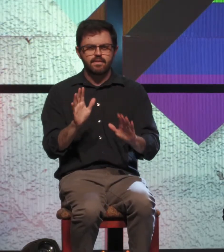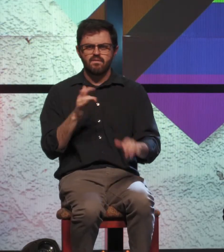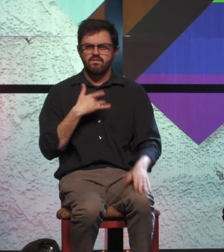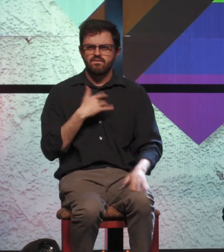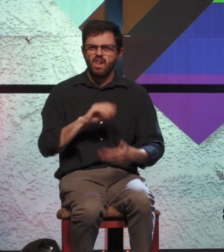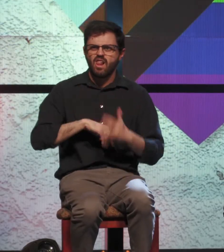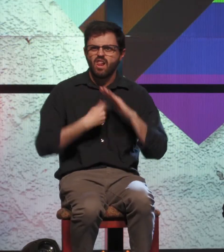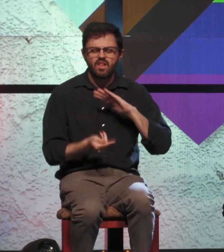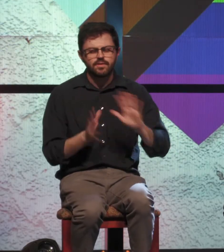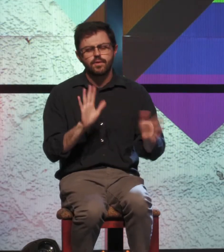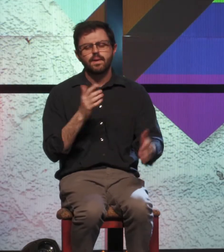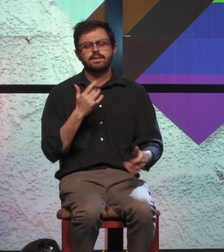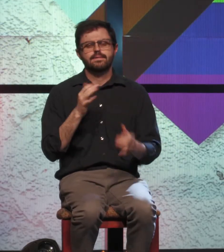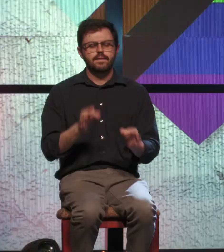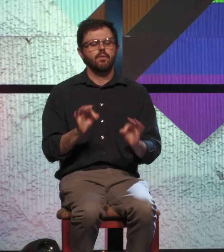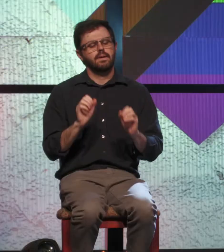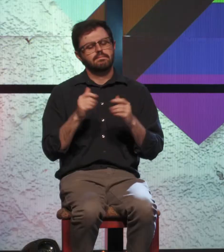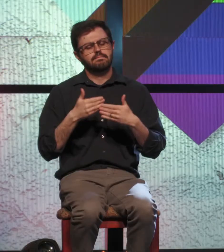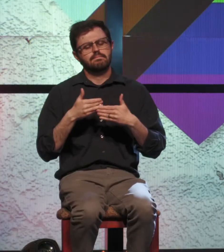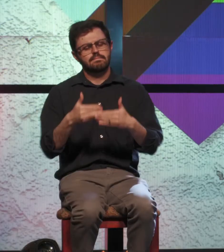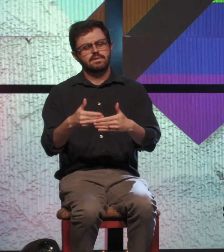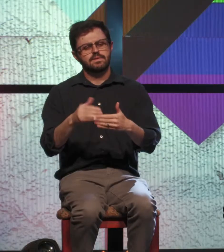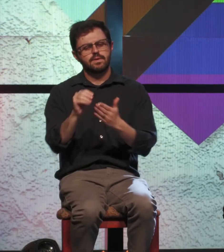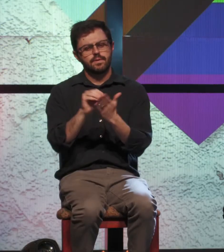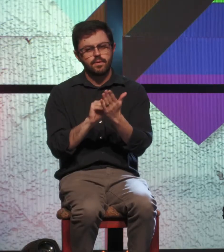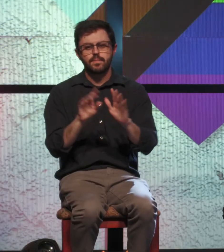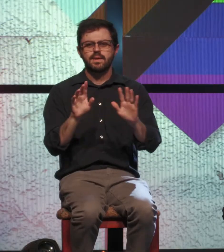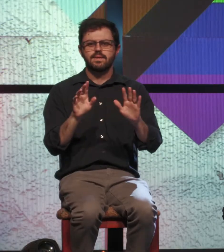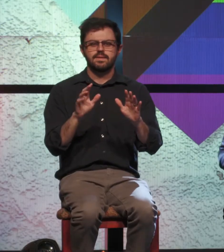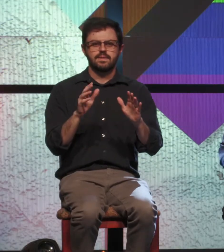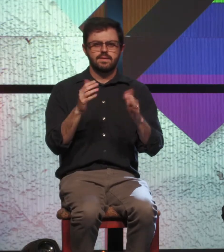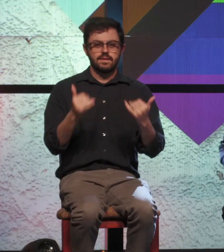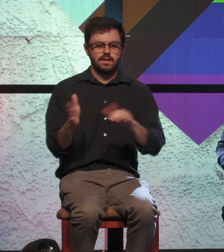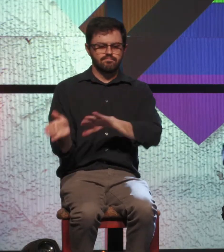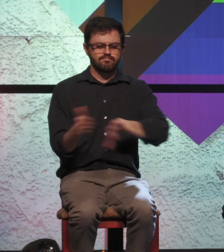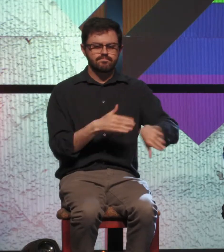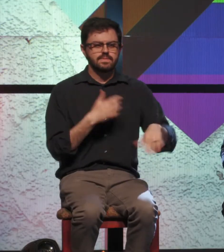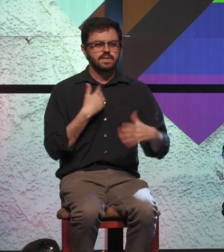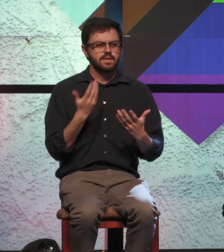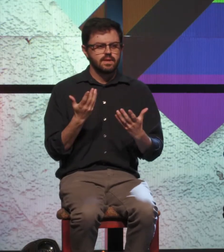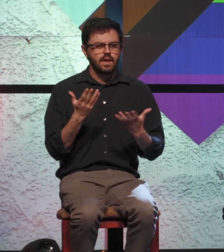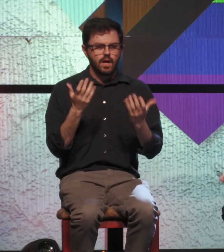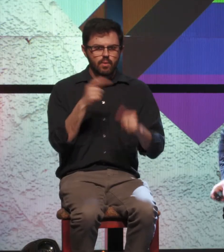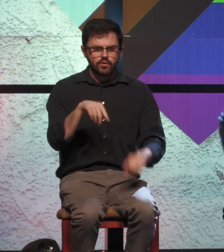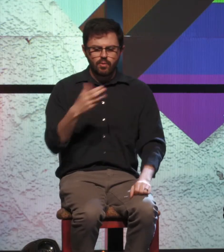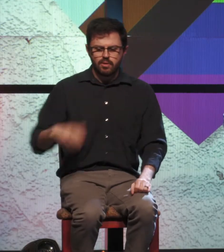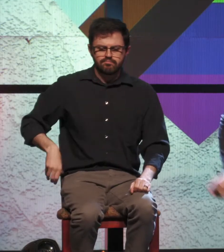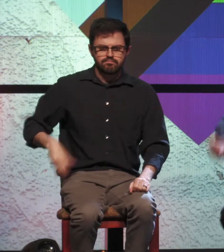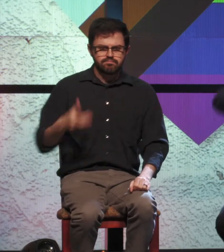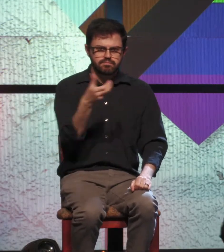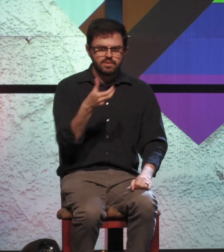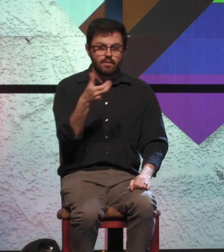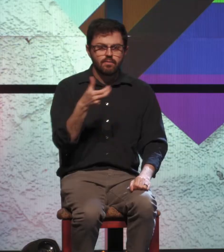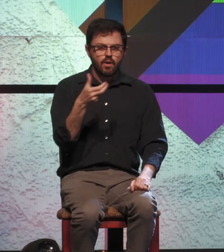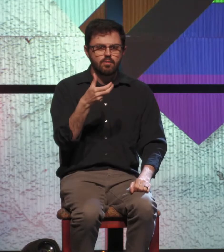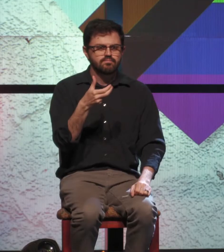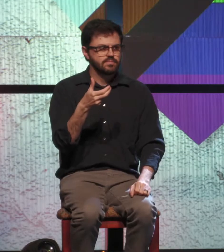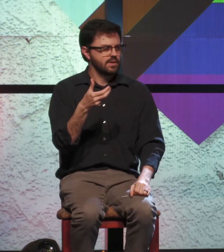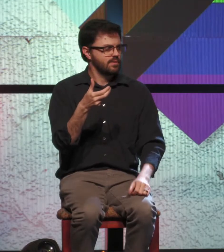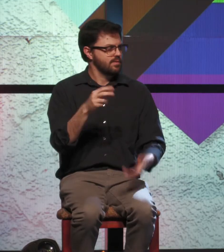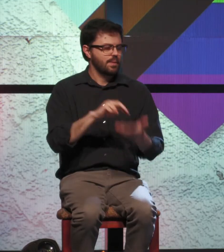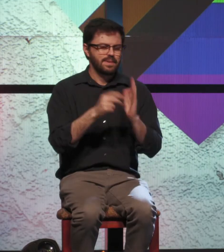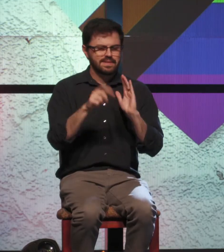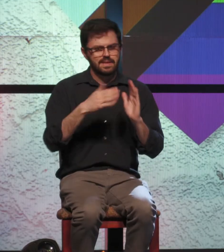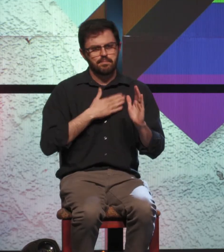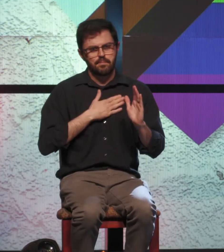that way. But I need you to do me a favor. I need you to get your cell phone out, okay? Get your cell phone out. I know you usually in church, they tell you to silence them, but I want you to get your cell phone, which means I got to get mine.